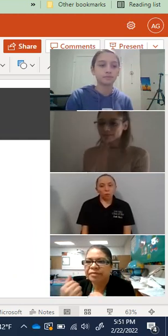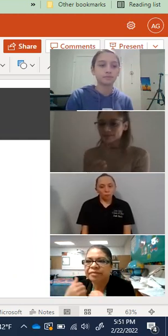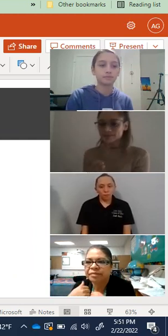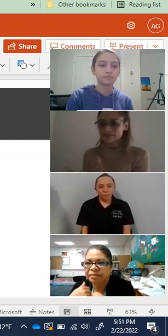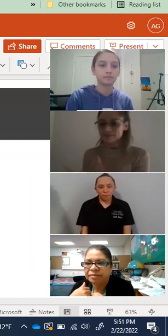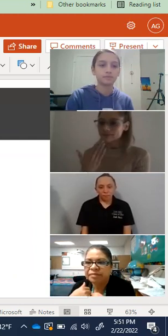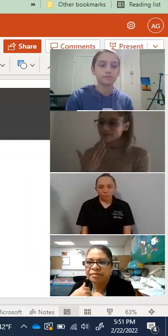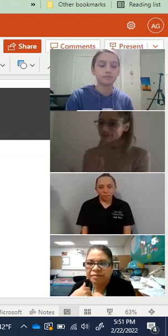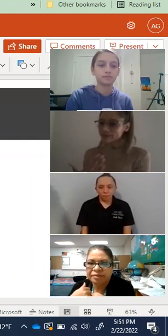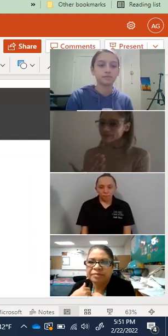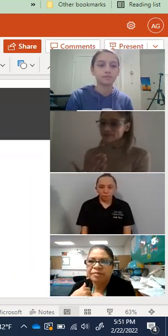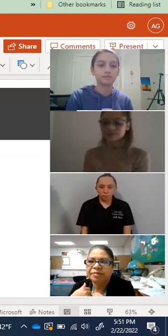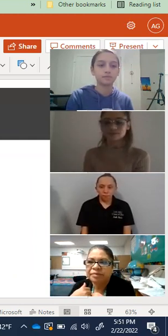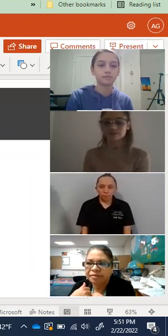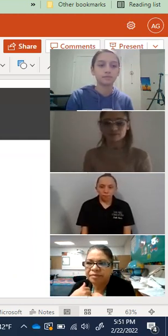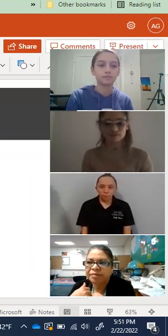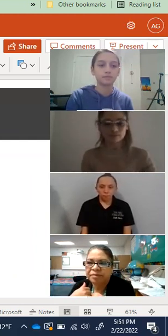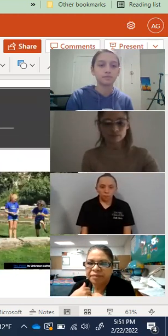Thank you.